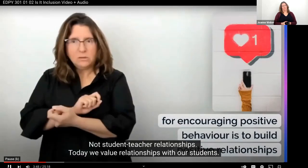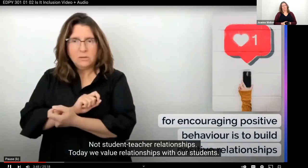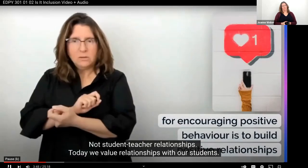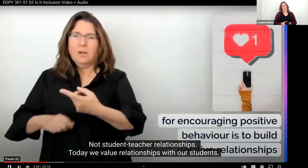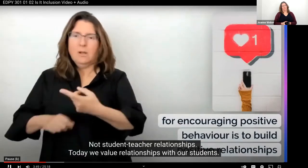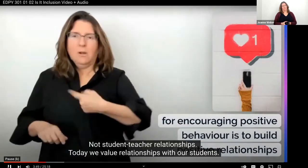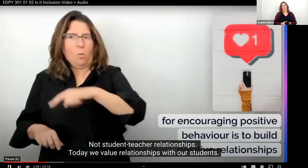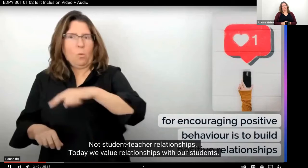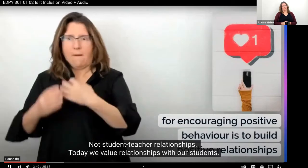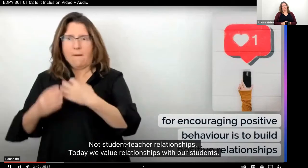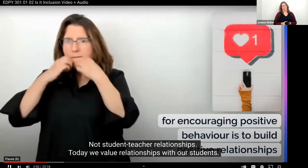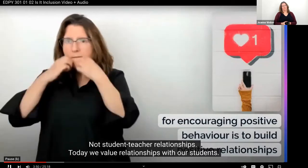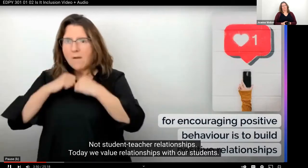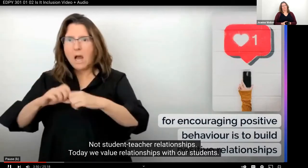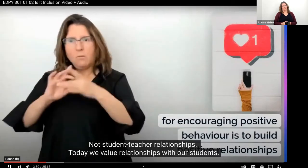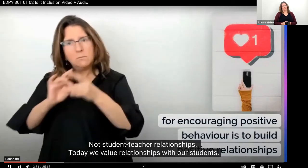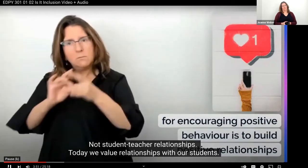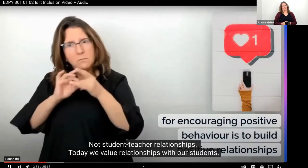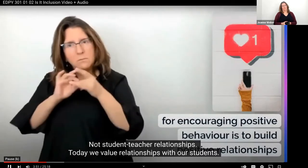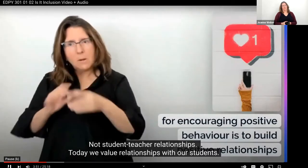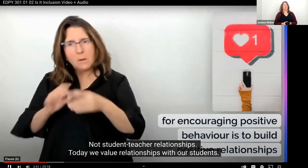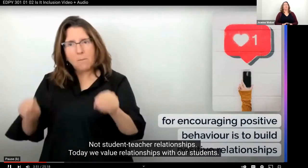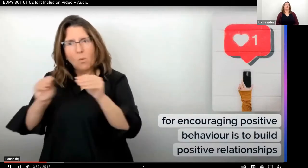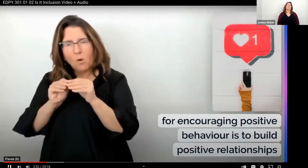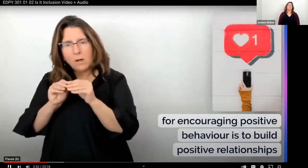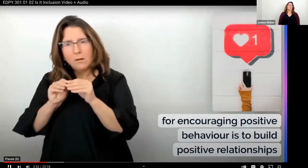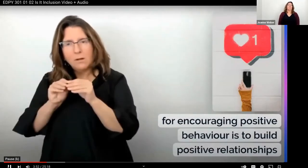Today, we value relationships with our students.